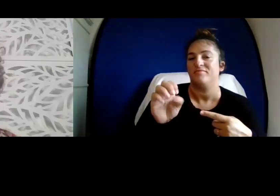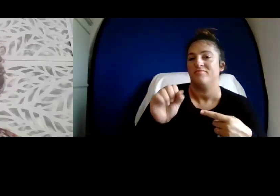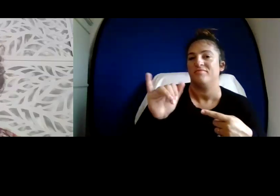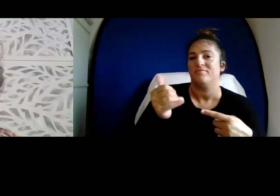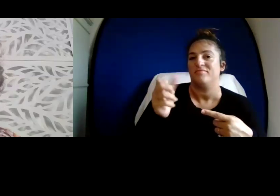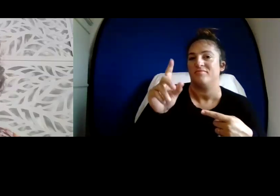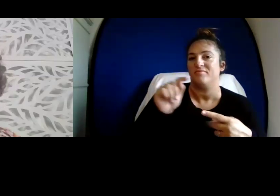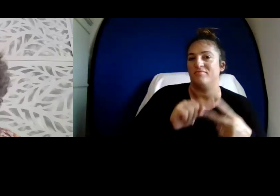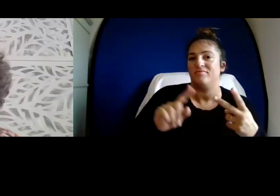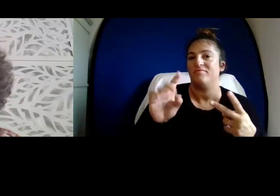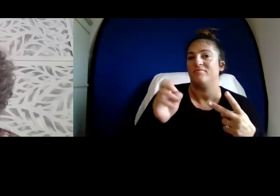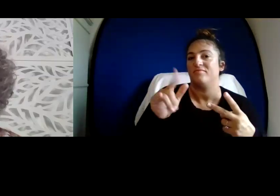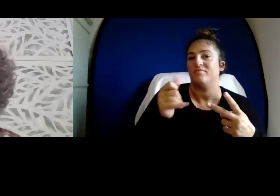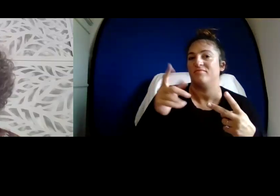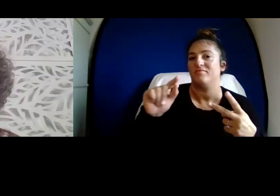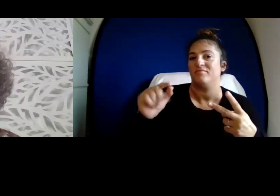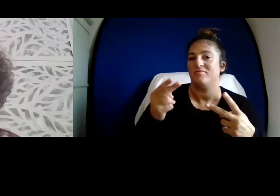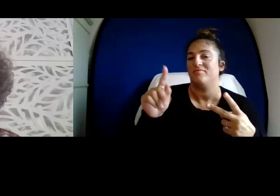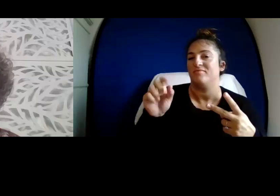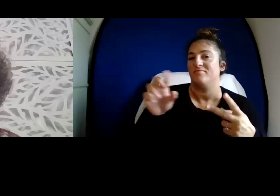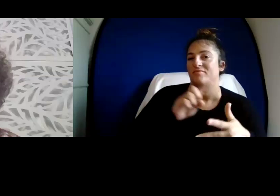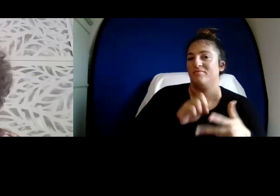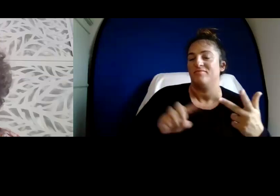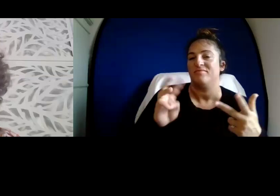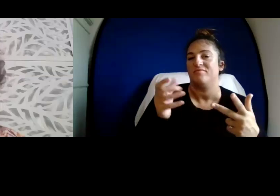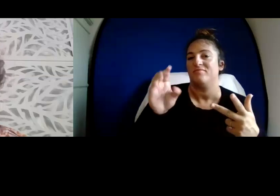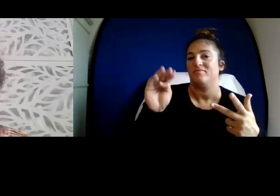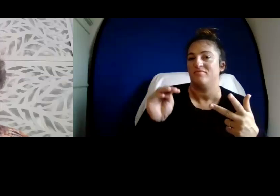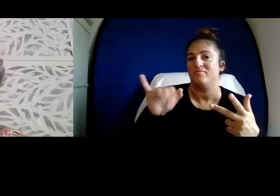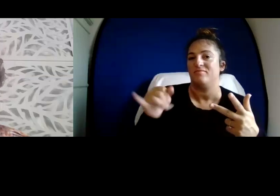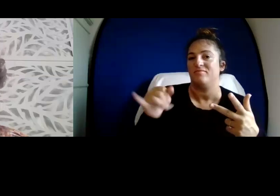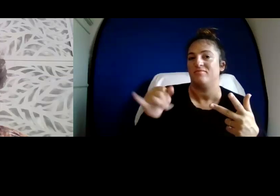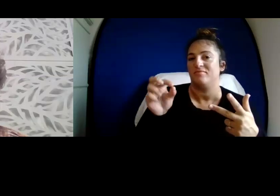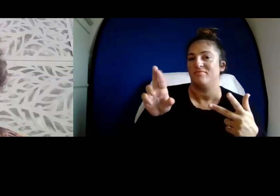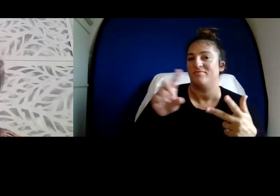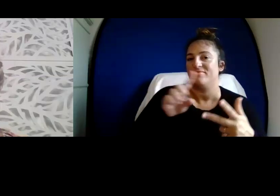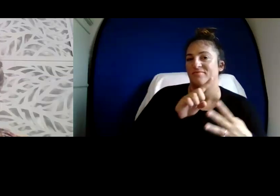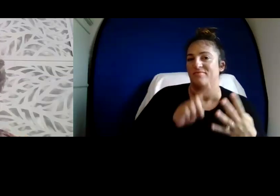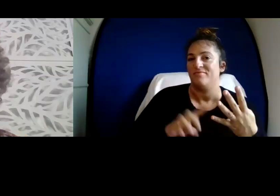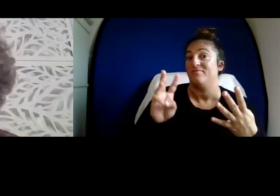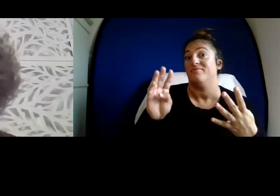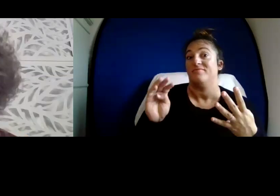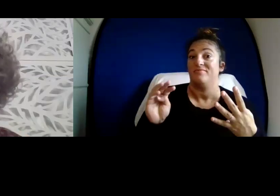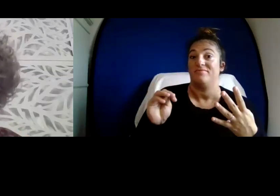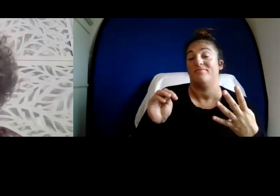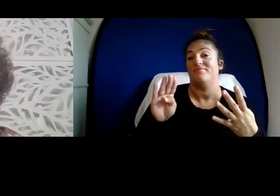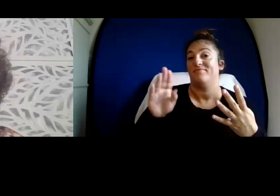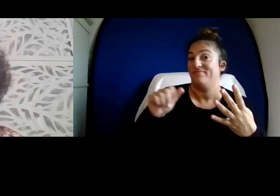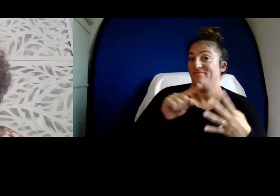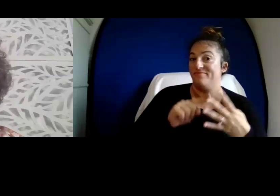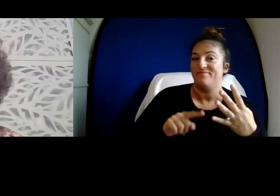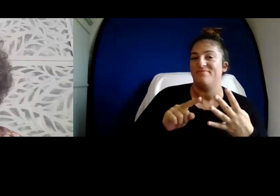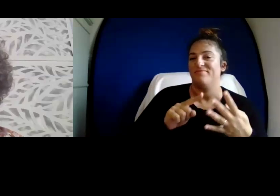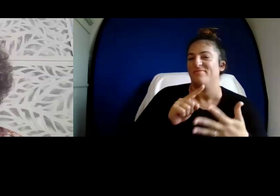Elizabeth Taylor, Reverend Dr. William J. Barber, and the WNBA. So you'll see